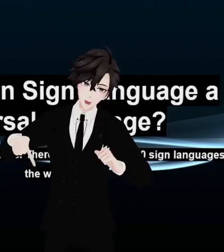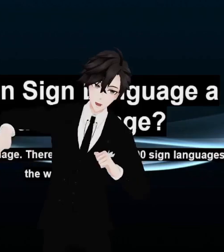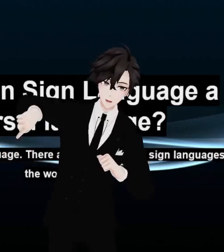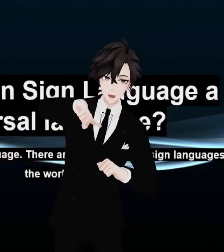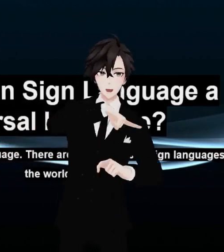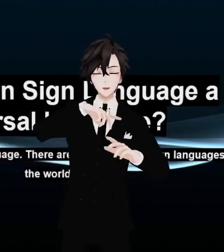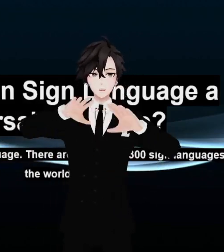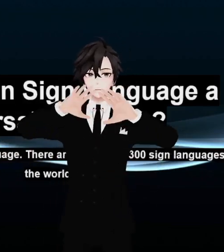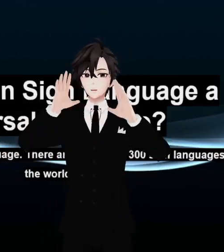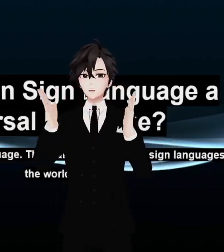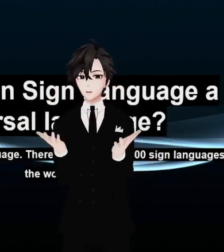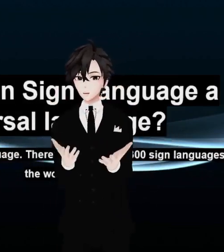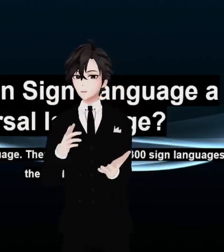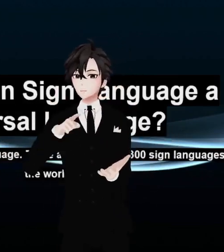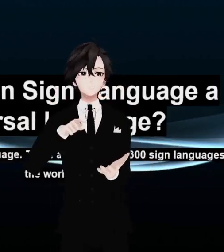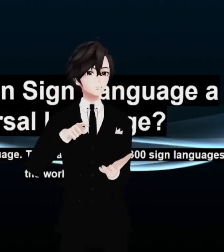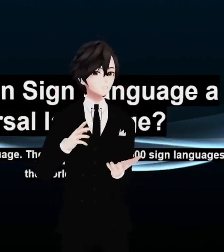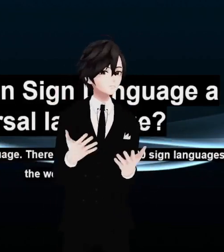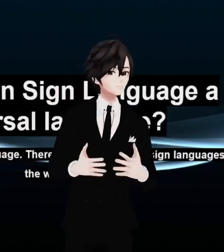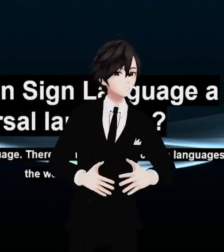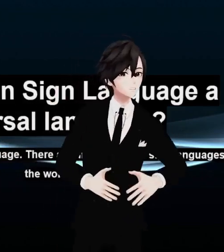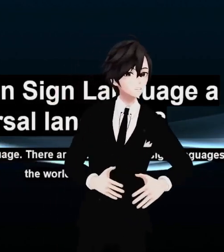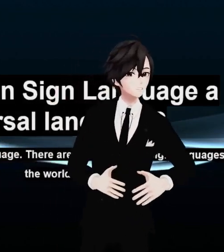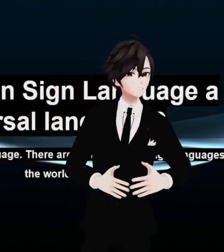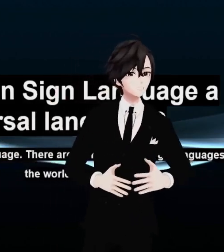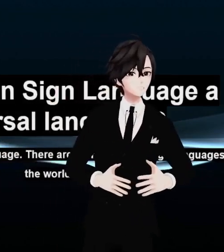signed languages around the world.